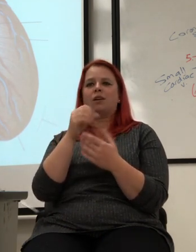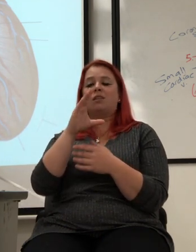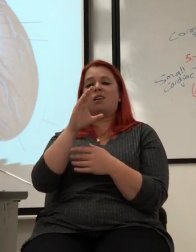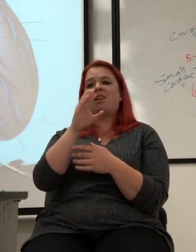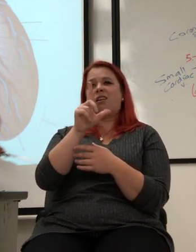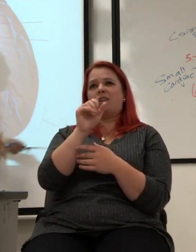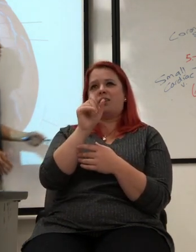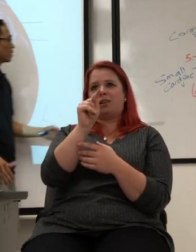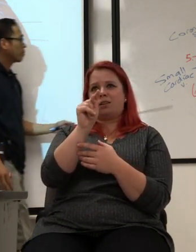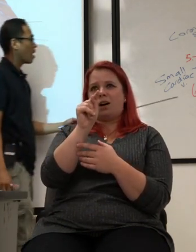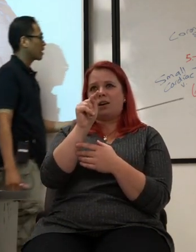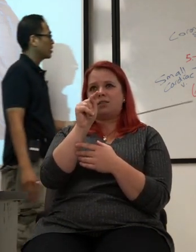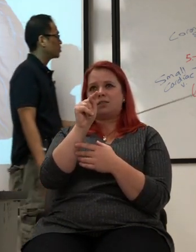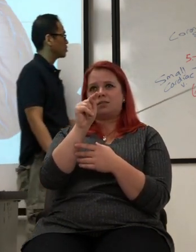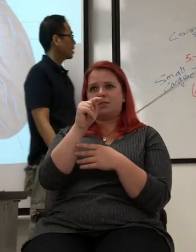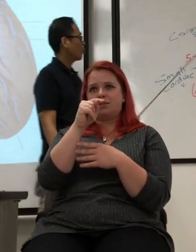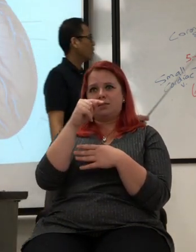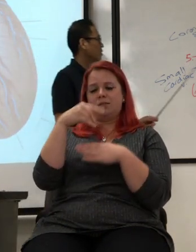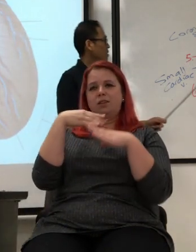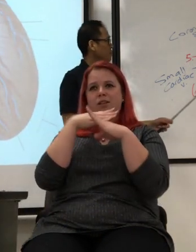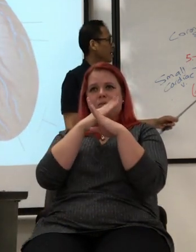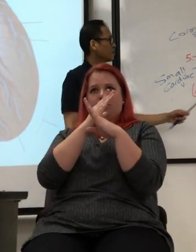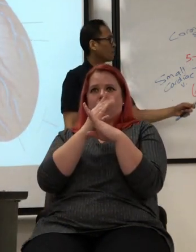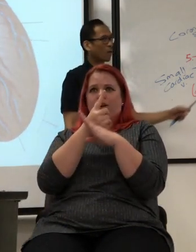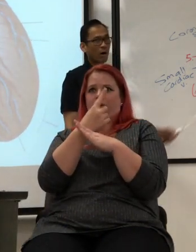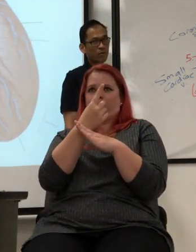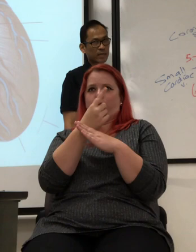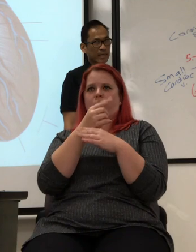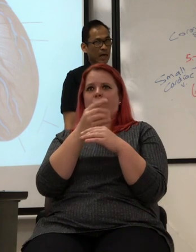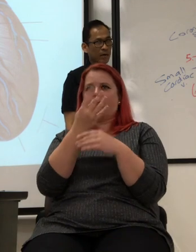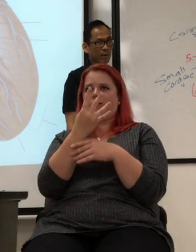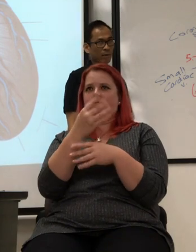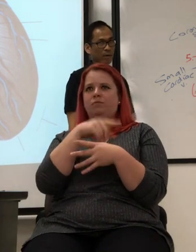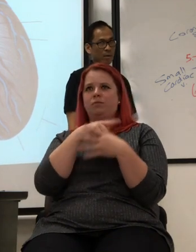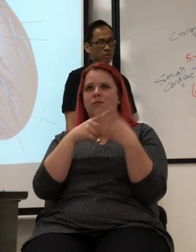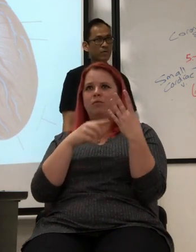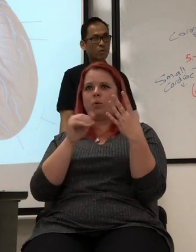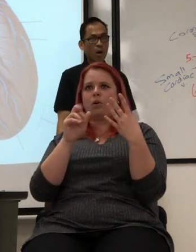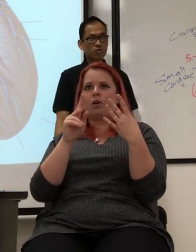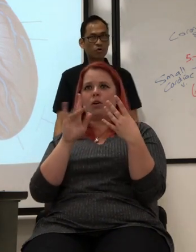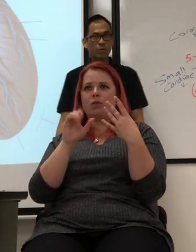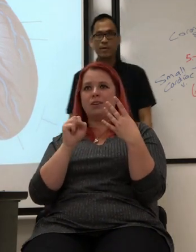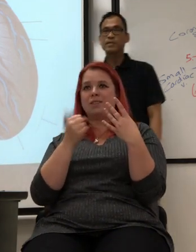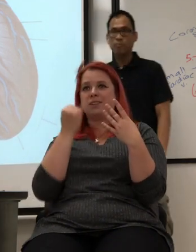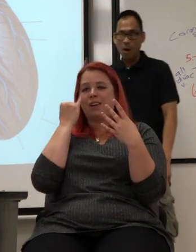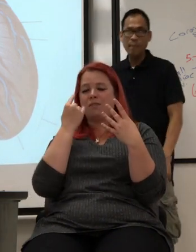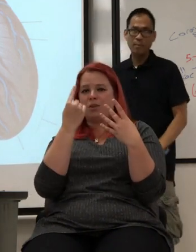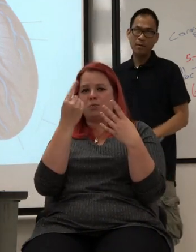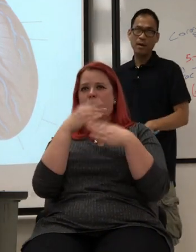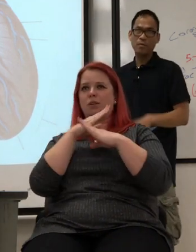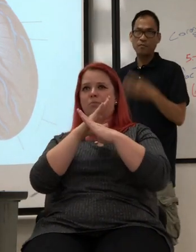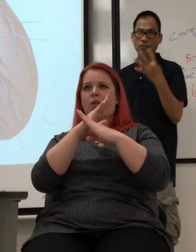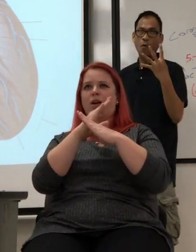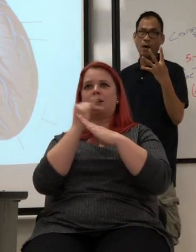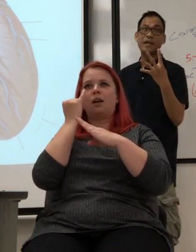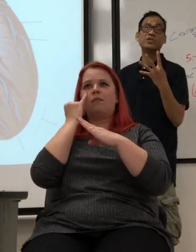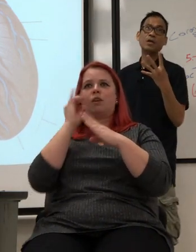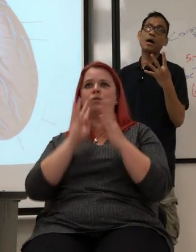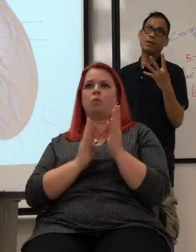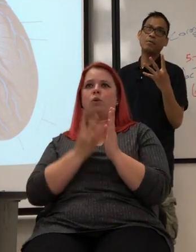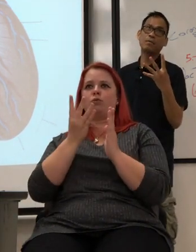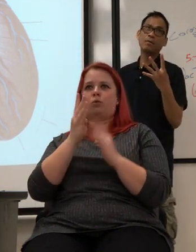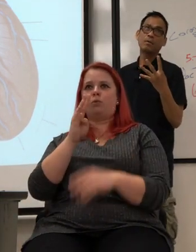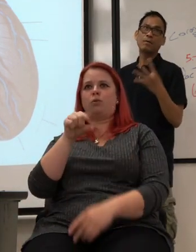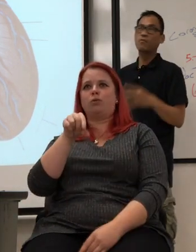clot, a blockage in one of these main four arteries that I taught you. So if it's quadruple, it's probably the four I